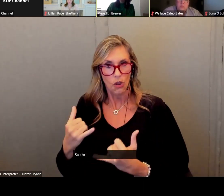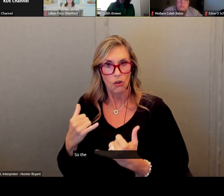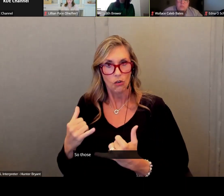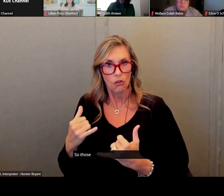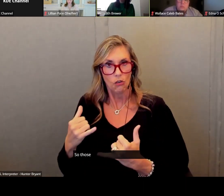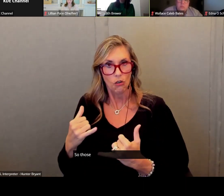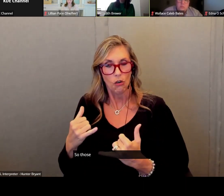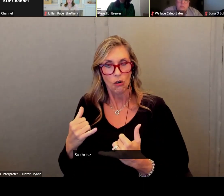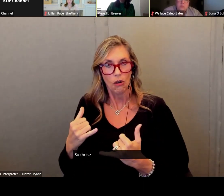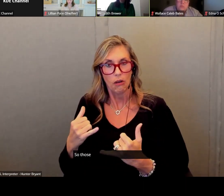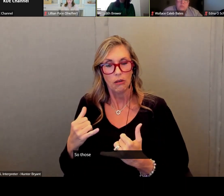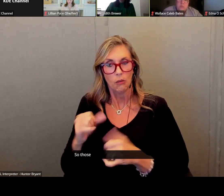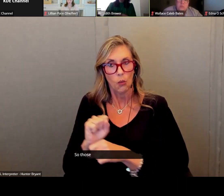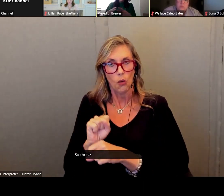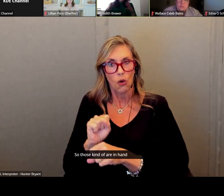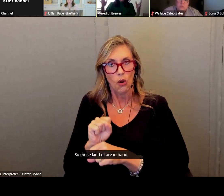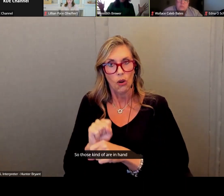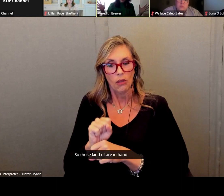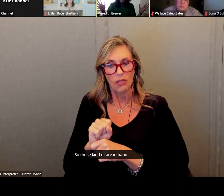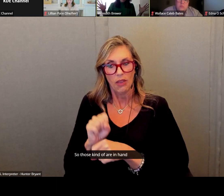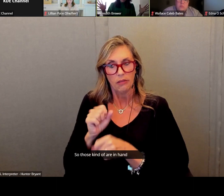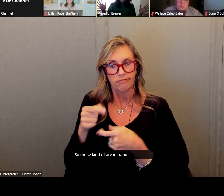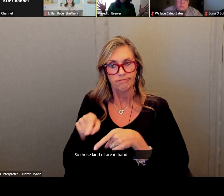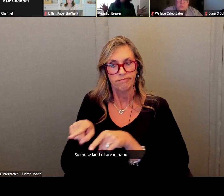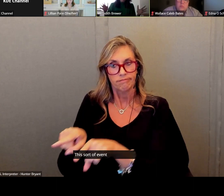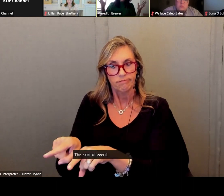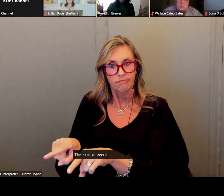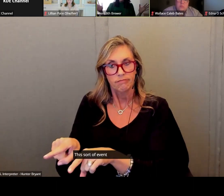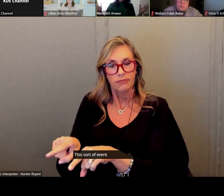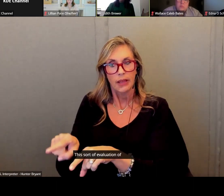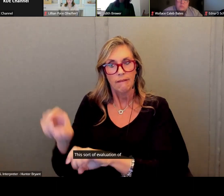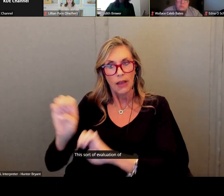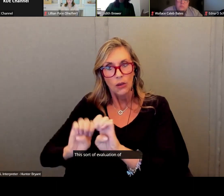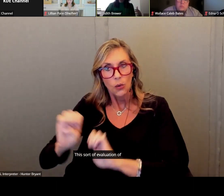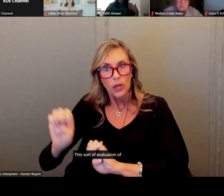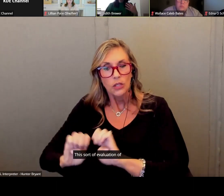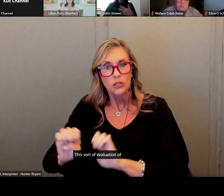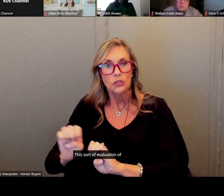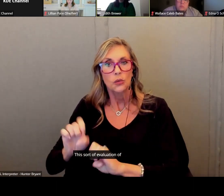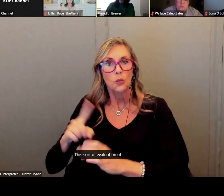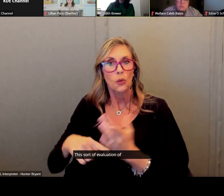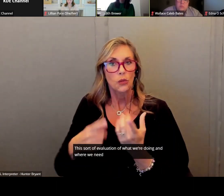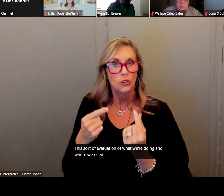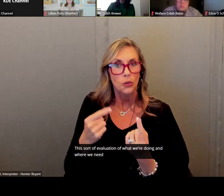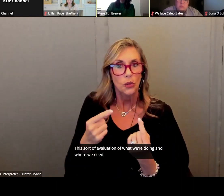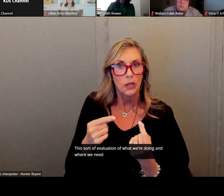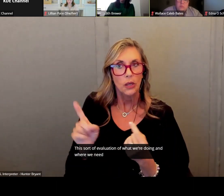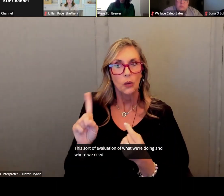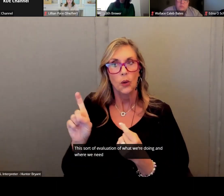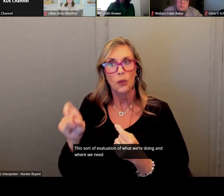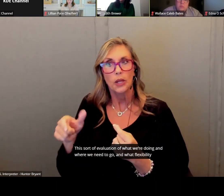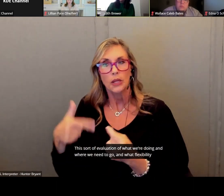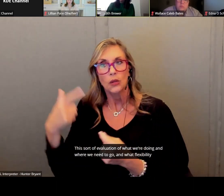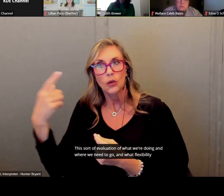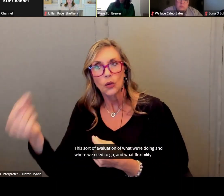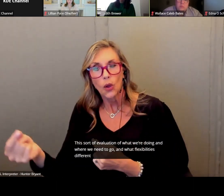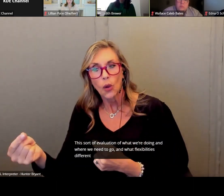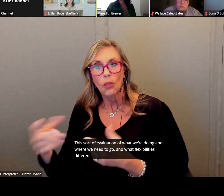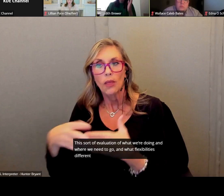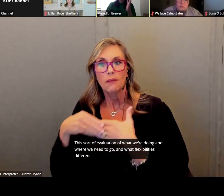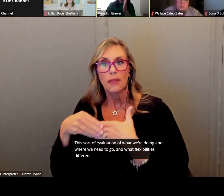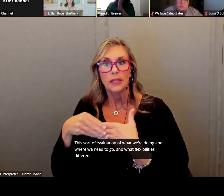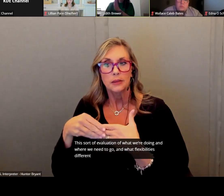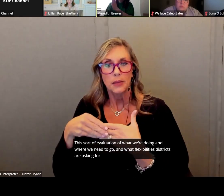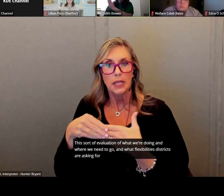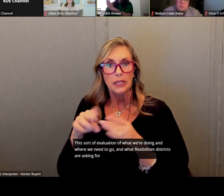in tandem, this sort of evaluation of what we're doing and where we need to go and what flexibilities districts are asking for.